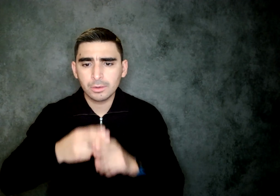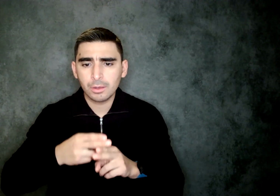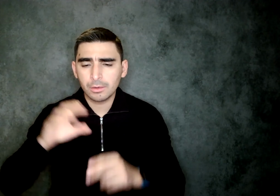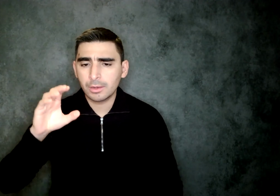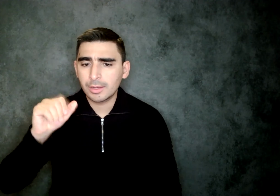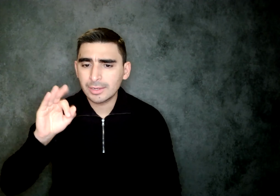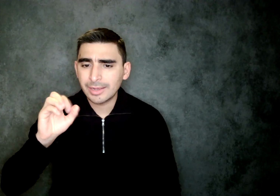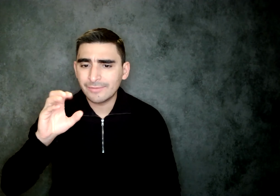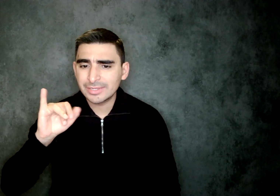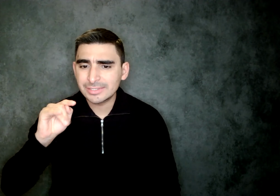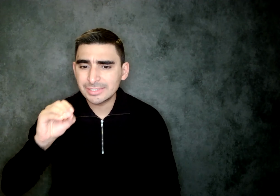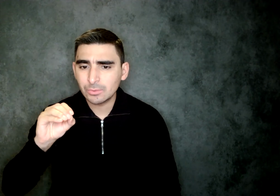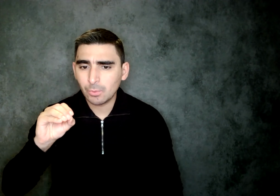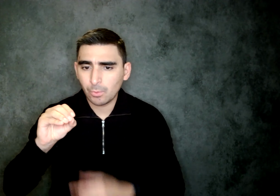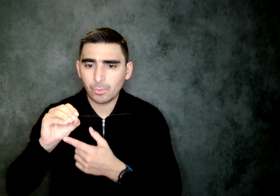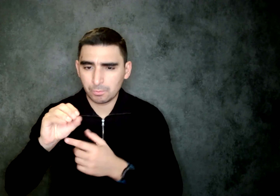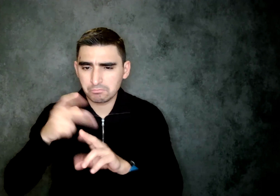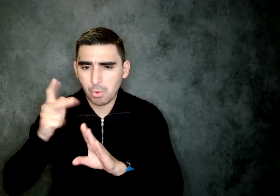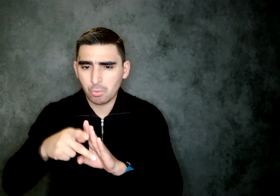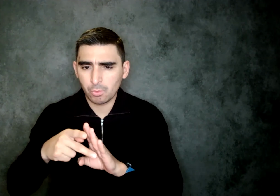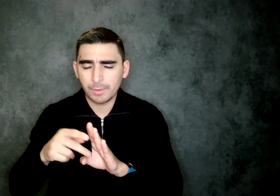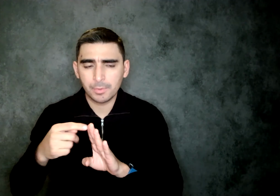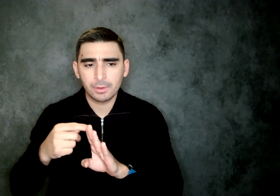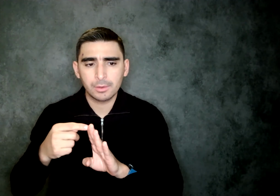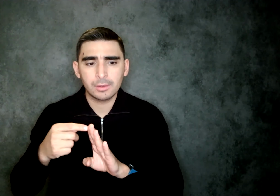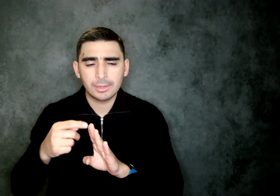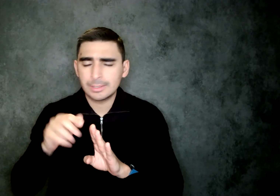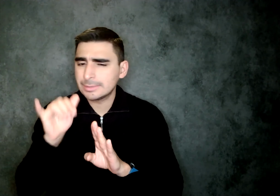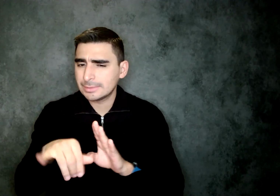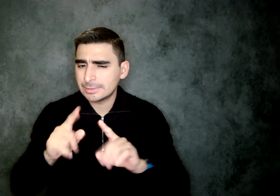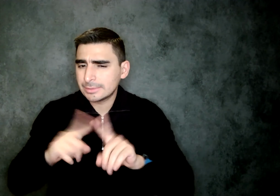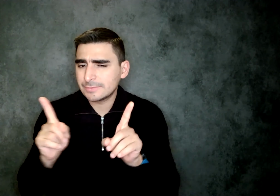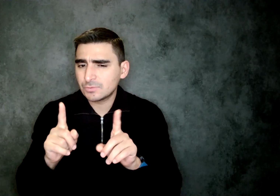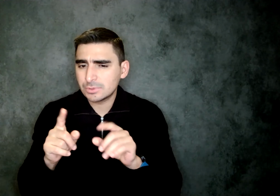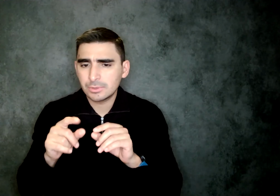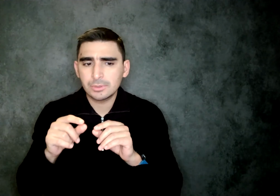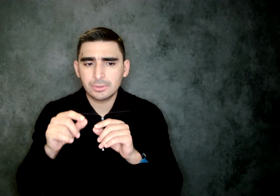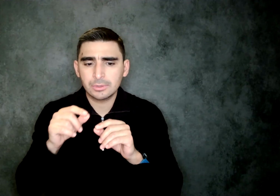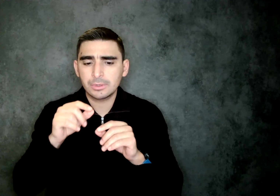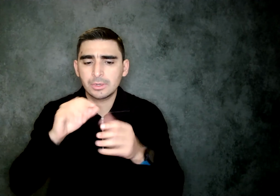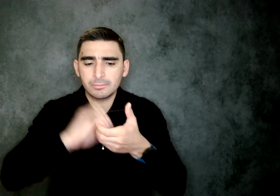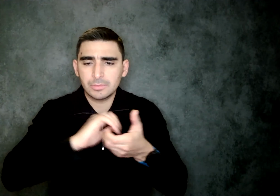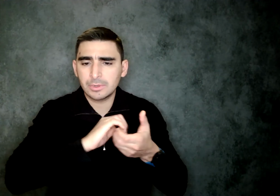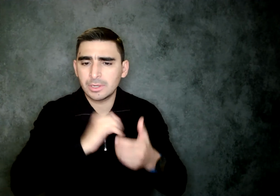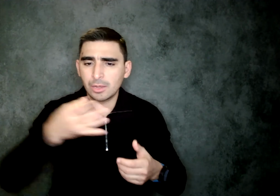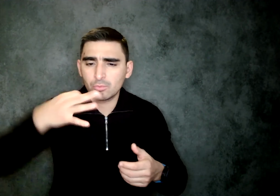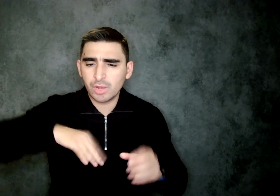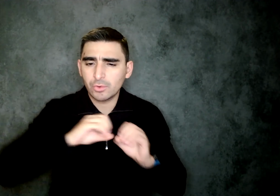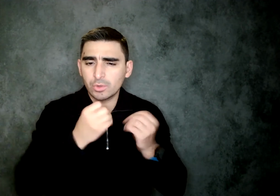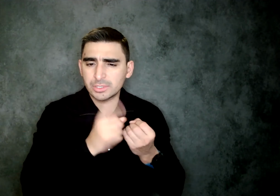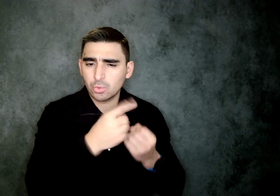SAMLA program, and it is somewhat different than resourcing nonprofits. It's resourcing the whole